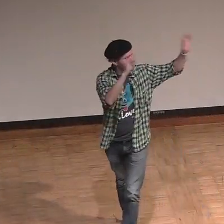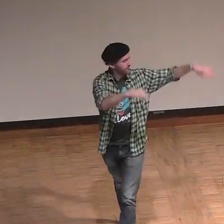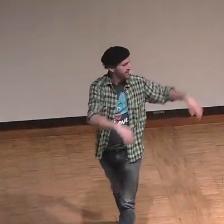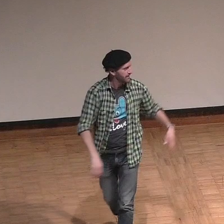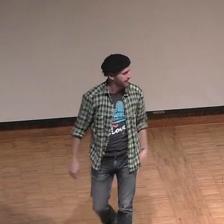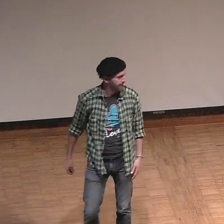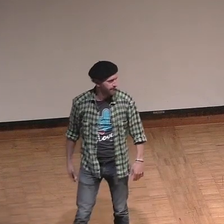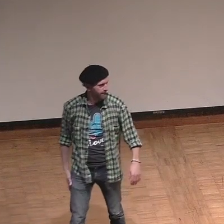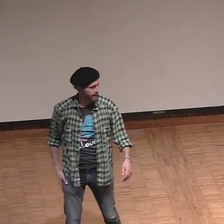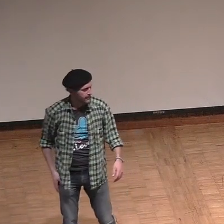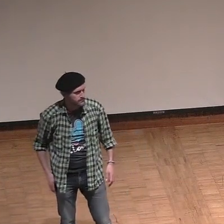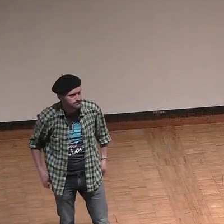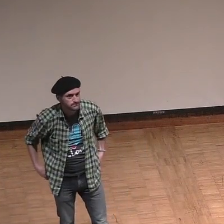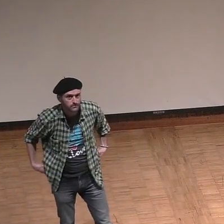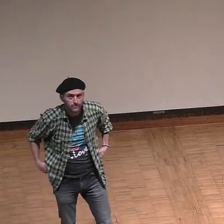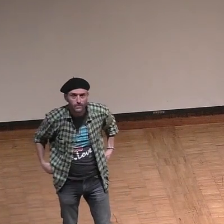Beautiful job.